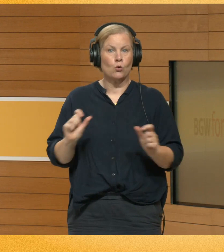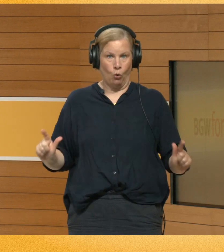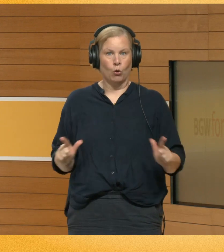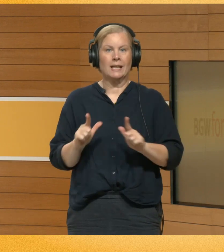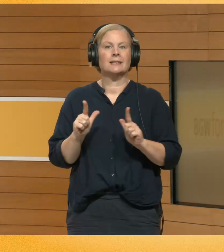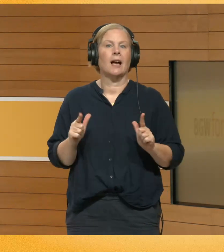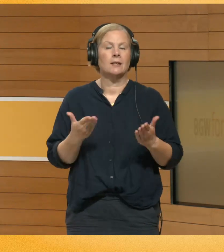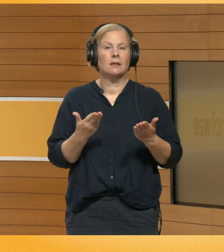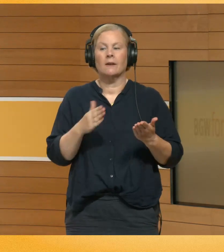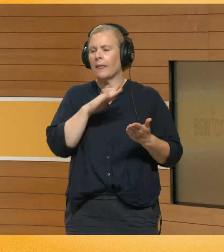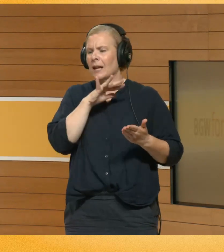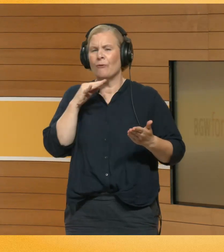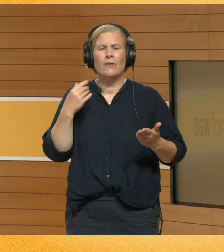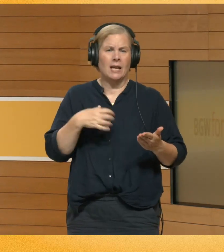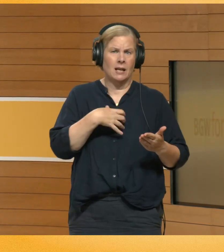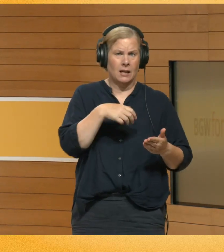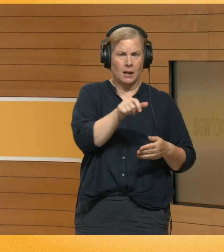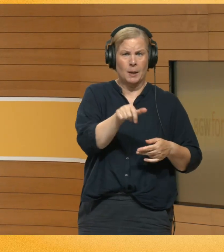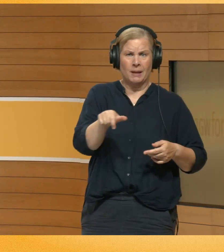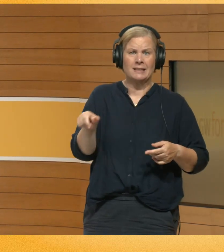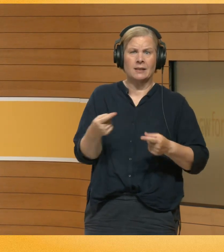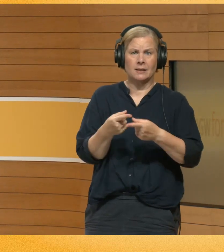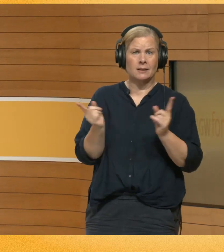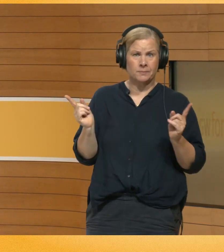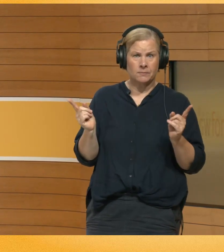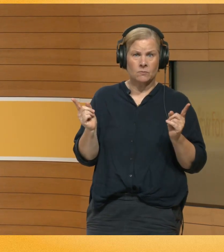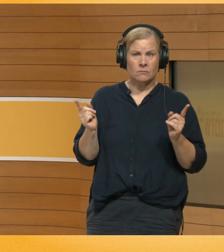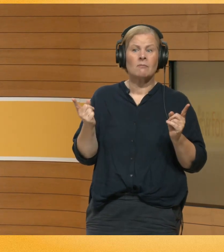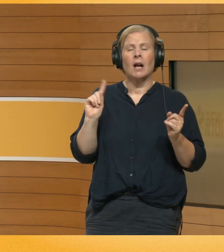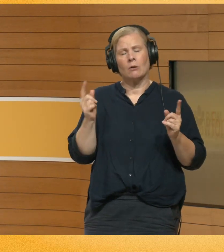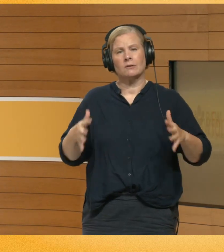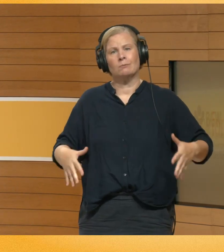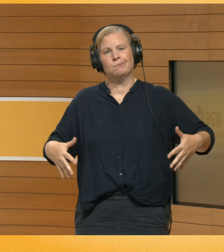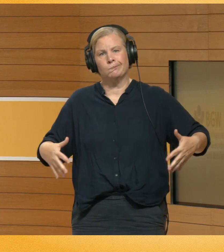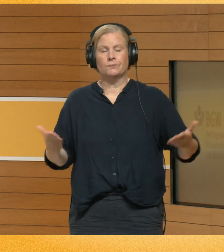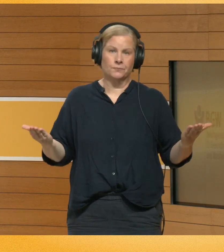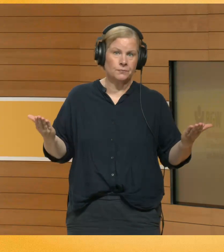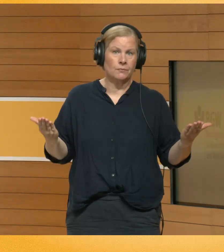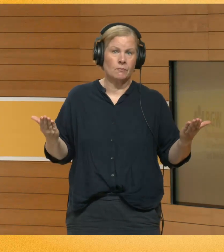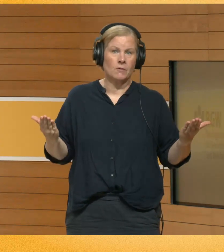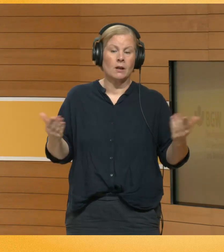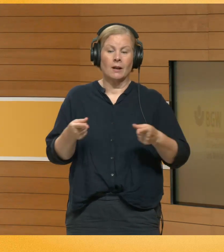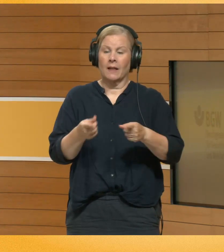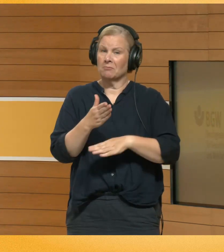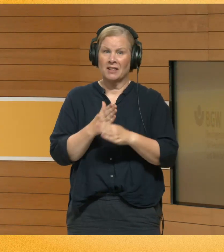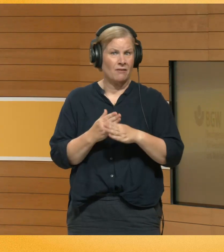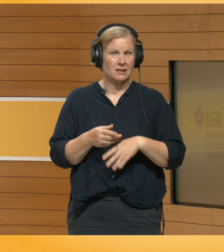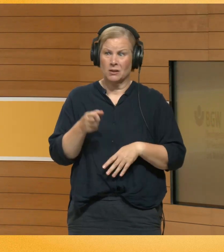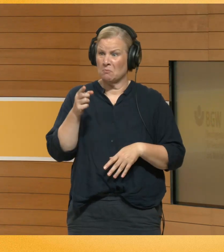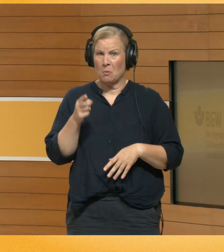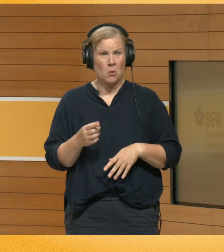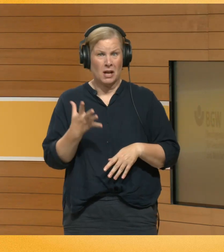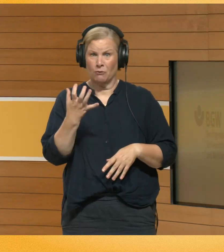patients that were expiring were overweight, 300, 400, 500 pounds, 300, 200 kilos. The